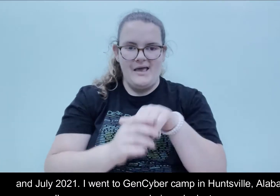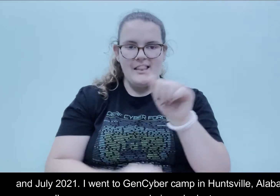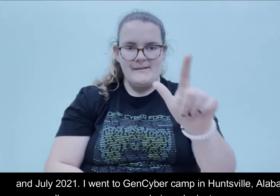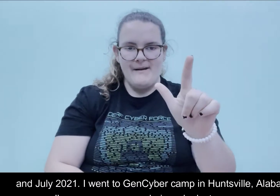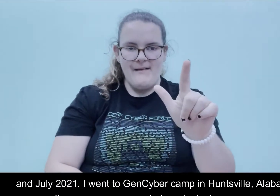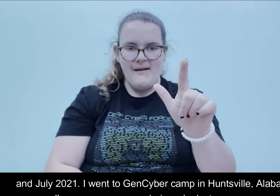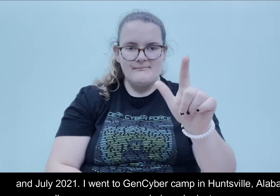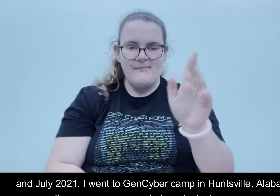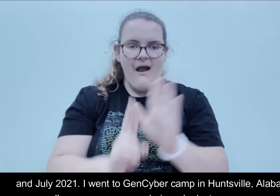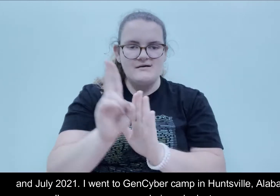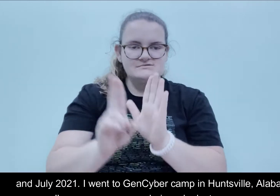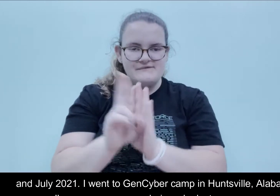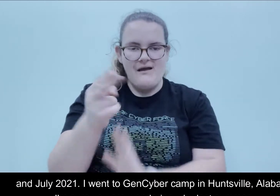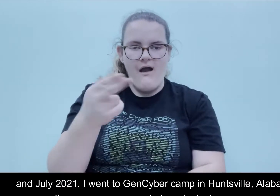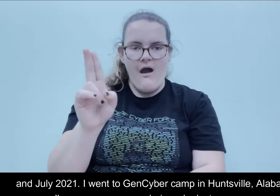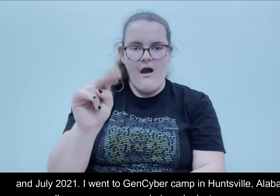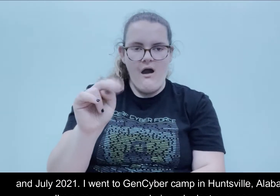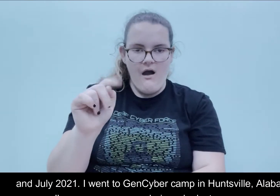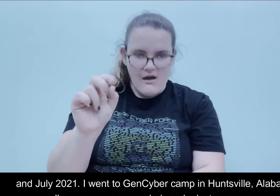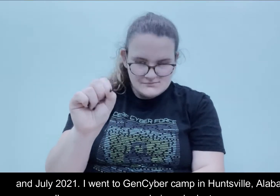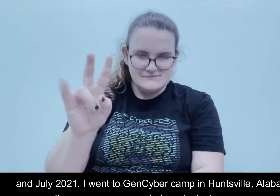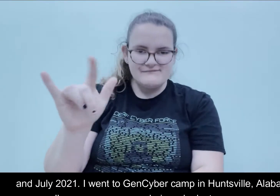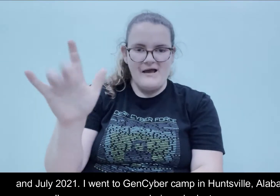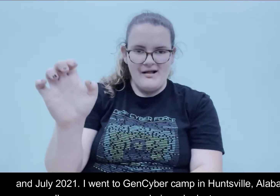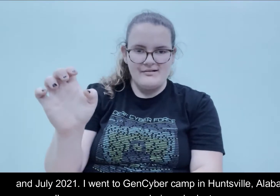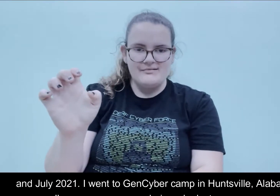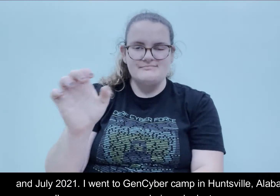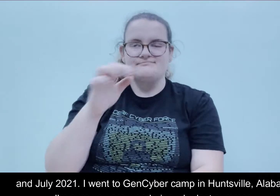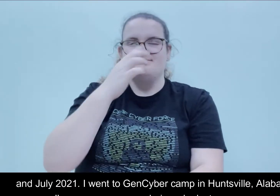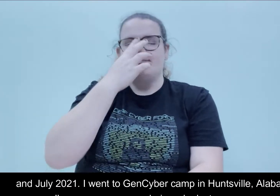to was GenCyber in